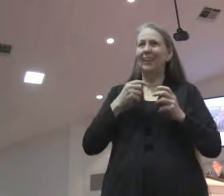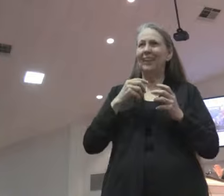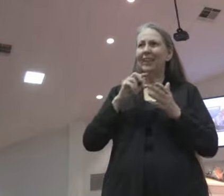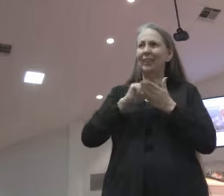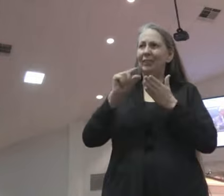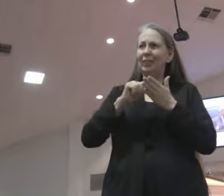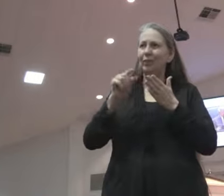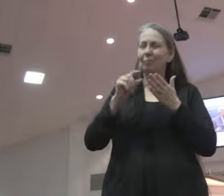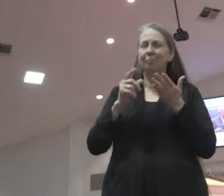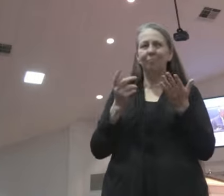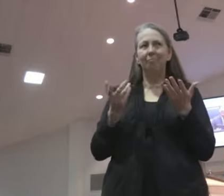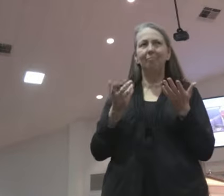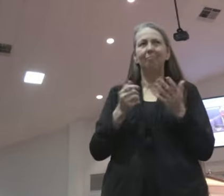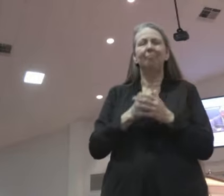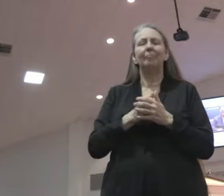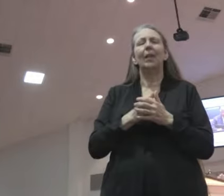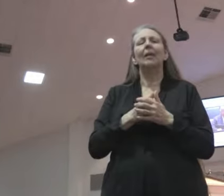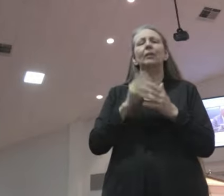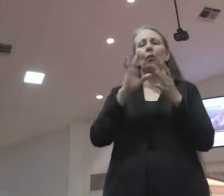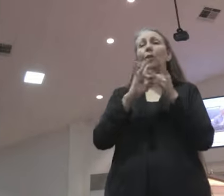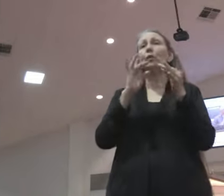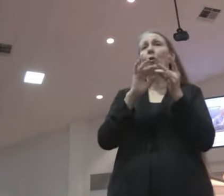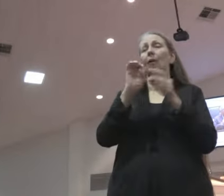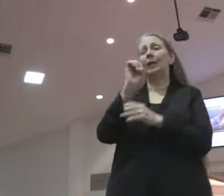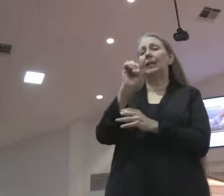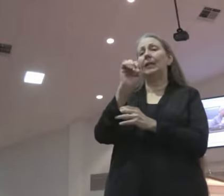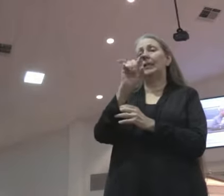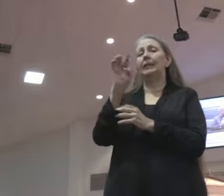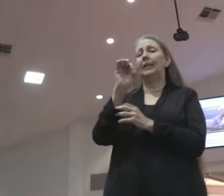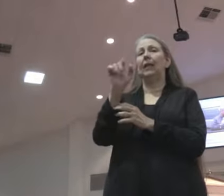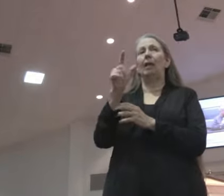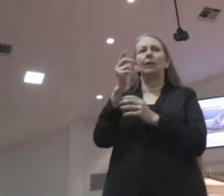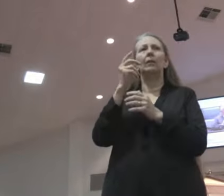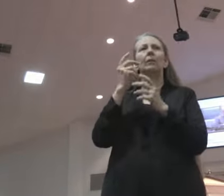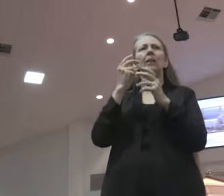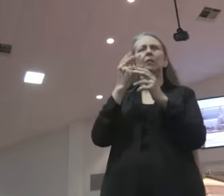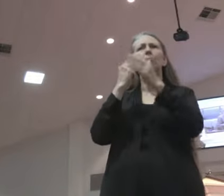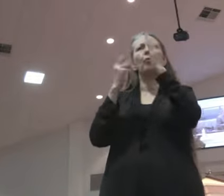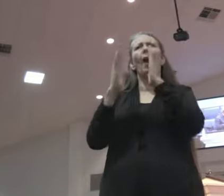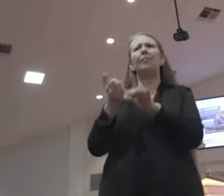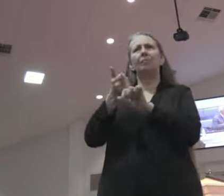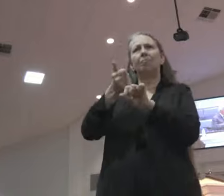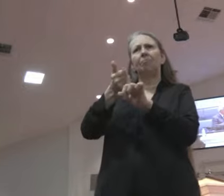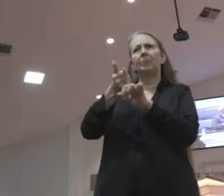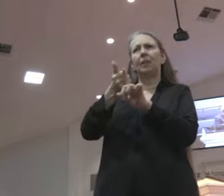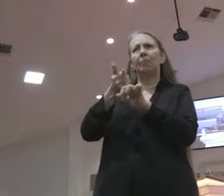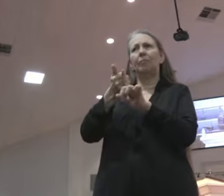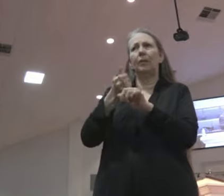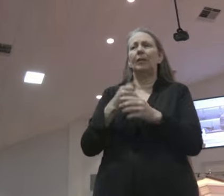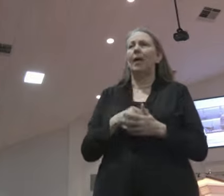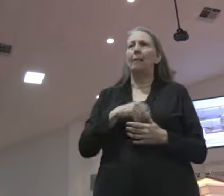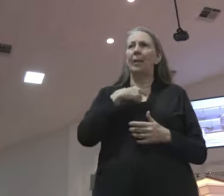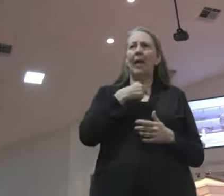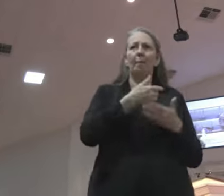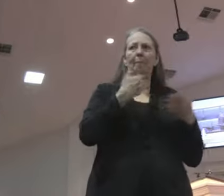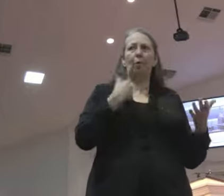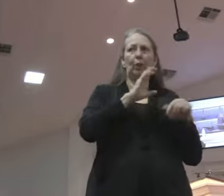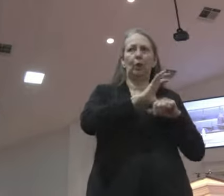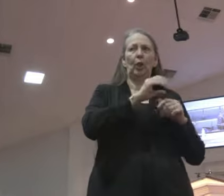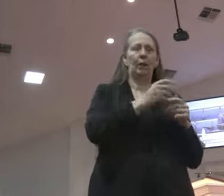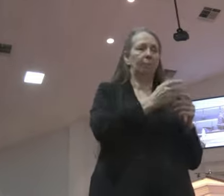But let's take a look at this and see. When I tell you this, now I didn't talk to Brother Arnold and